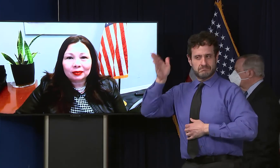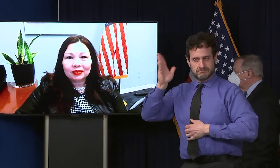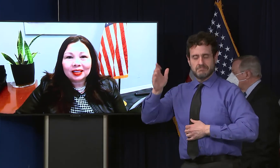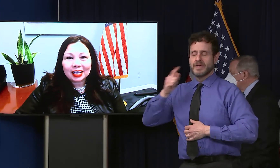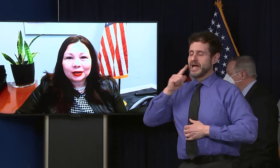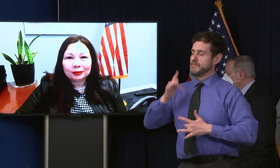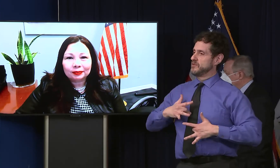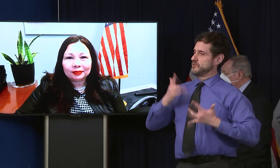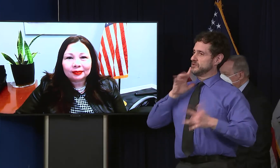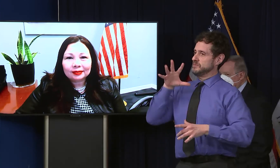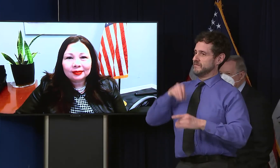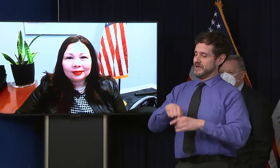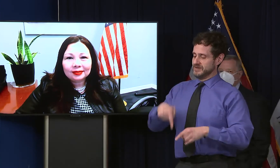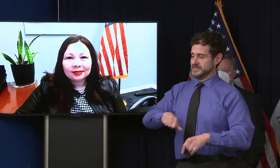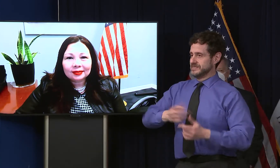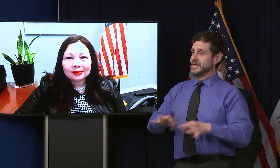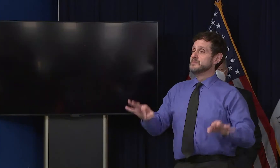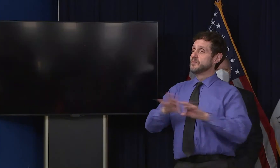announcement. Thank you.